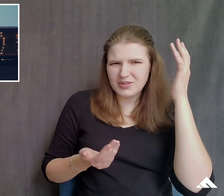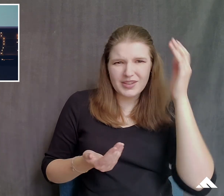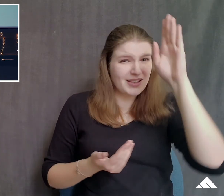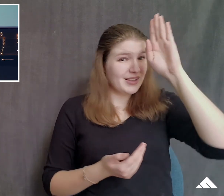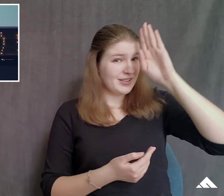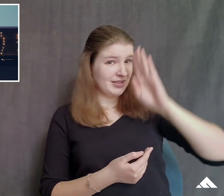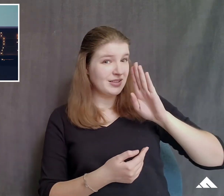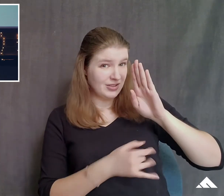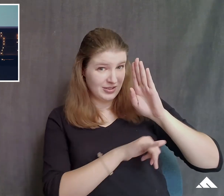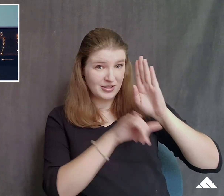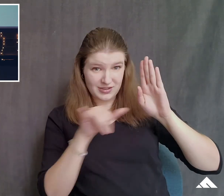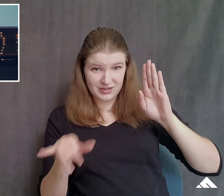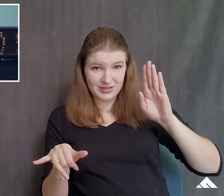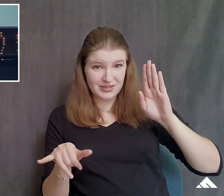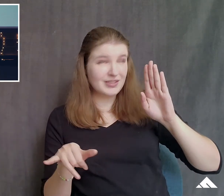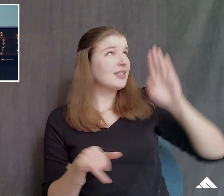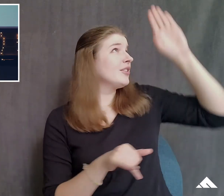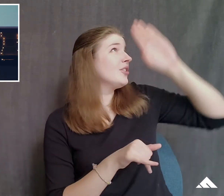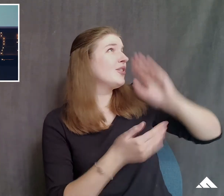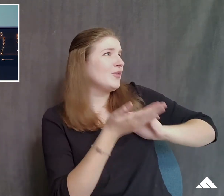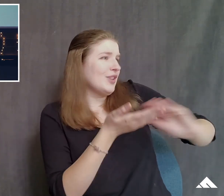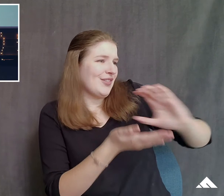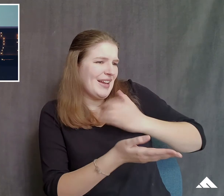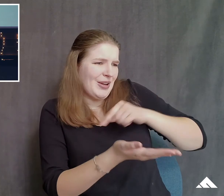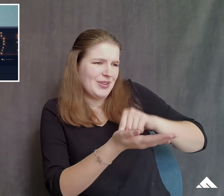does God forgive our debt?